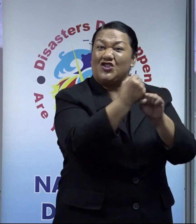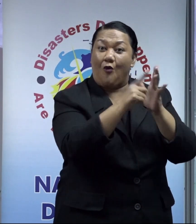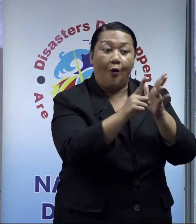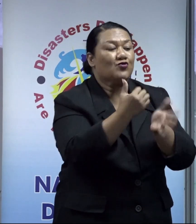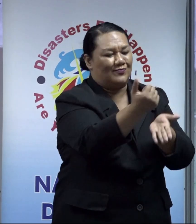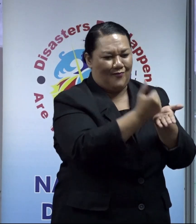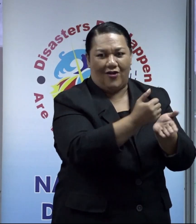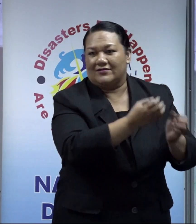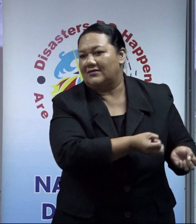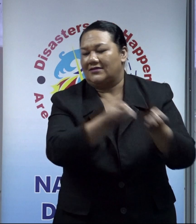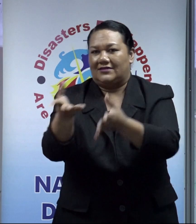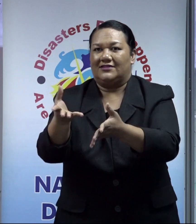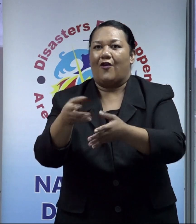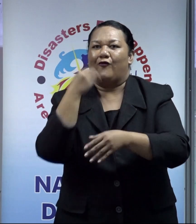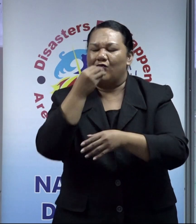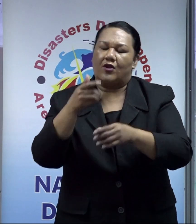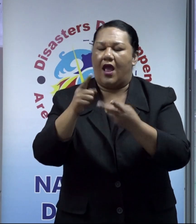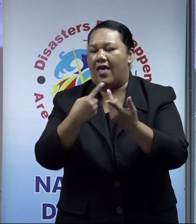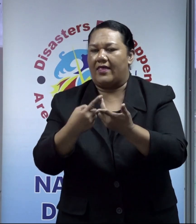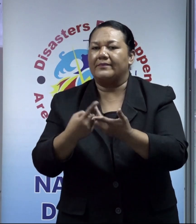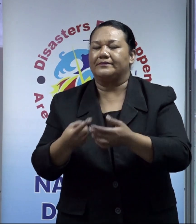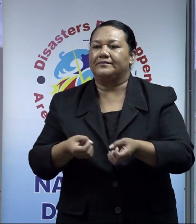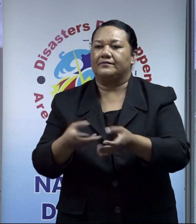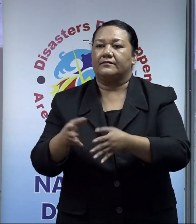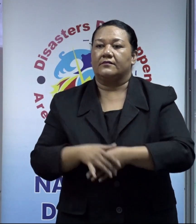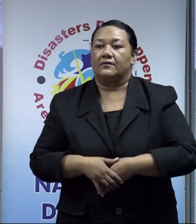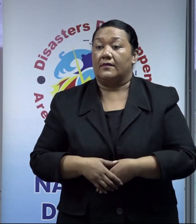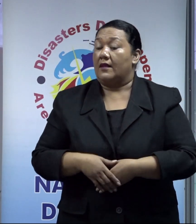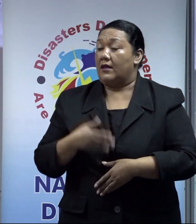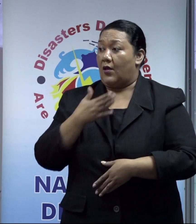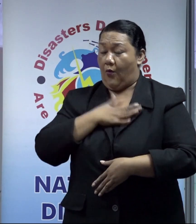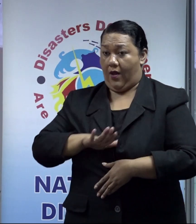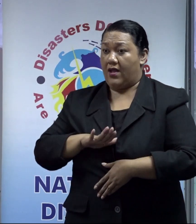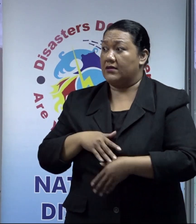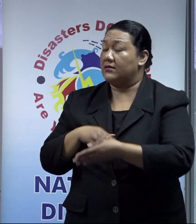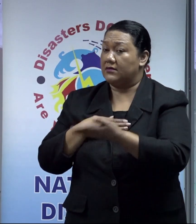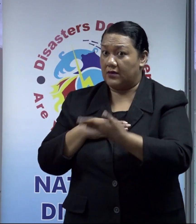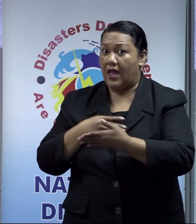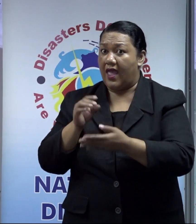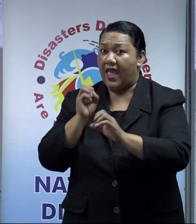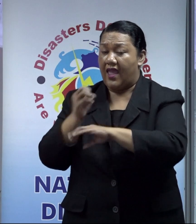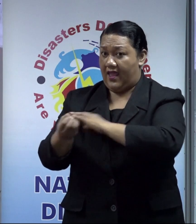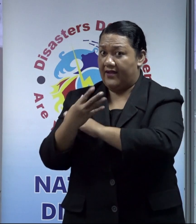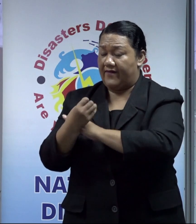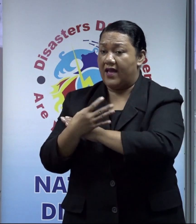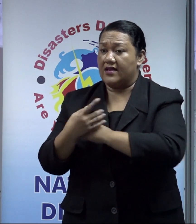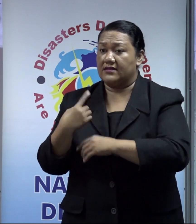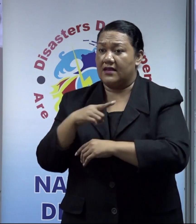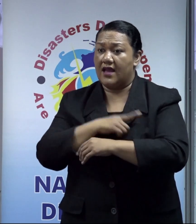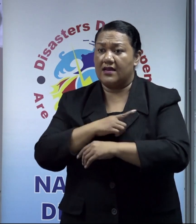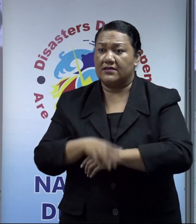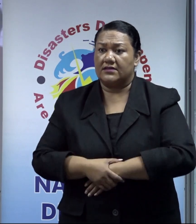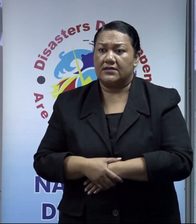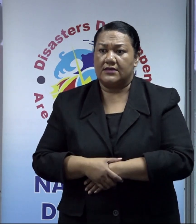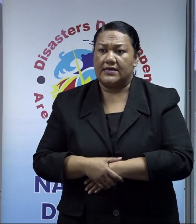Yeah, many times people choose to evacuate when it's too late. Maybe it's advice from if people could move, especially when they know